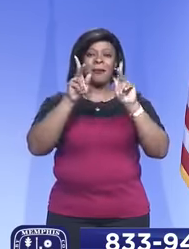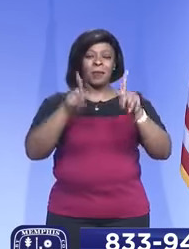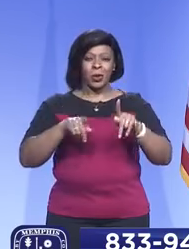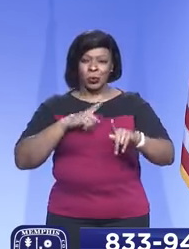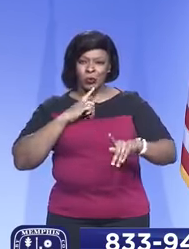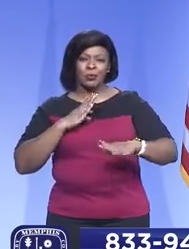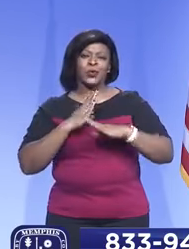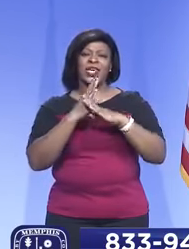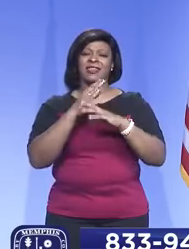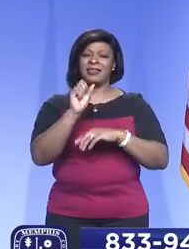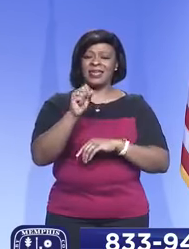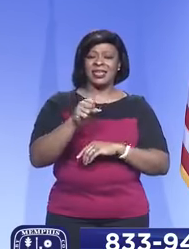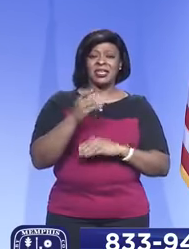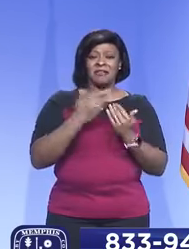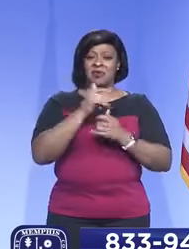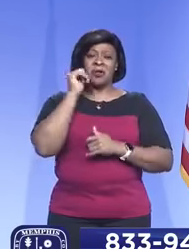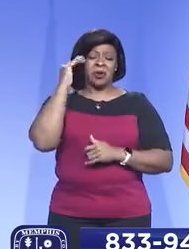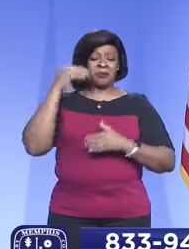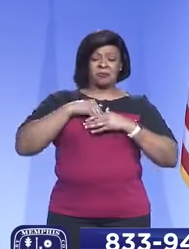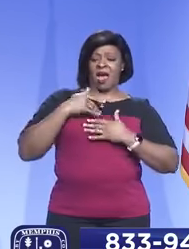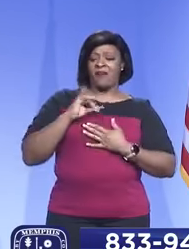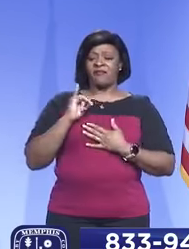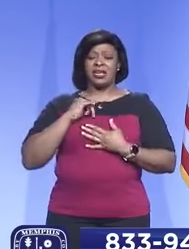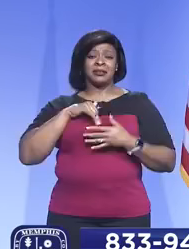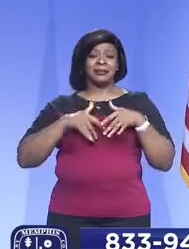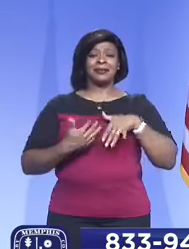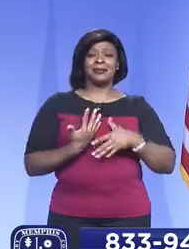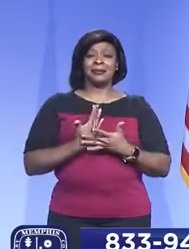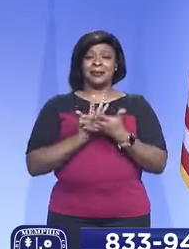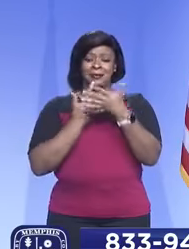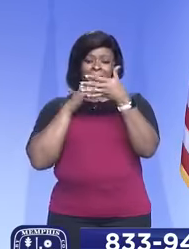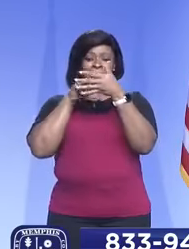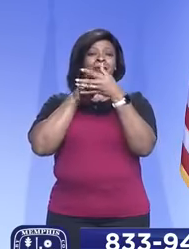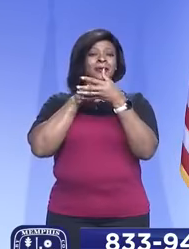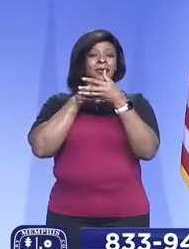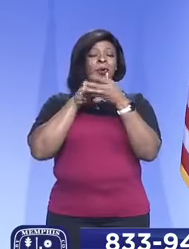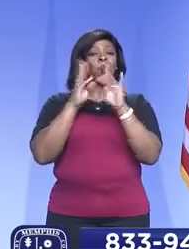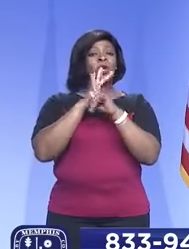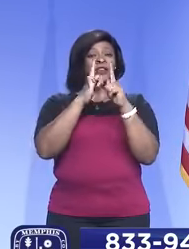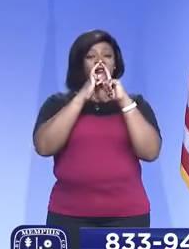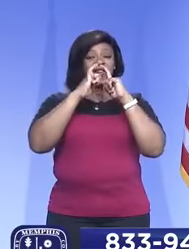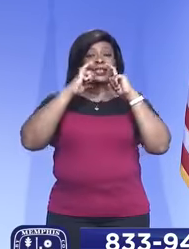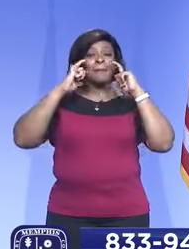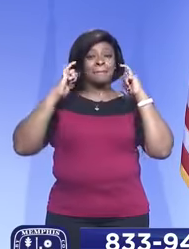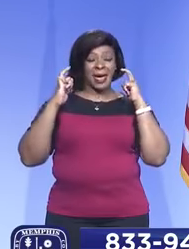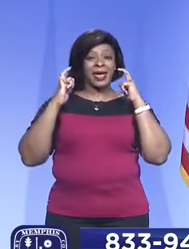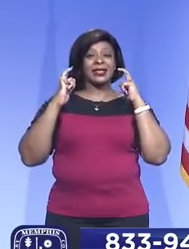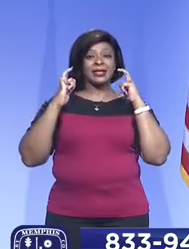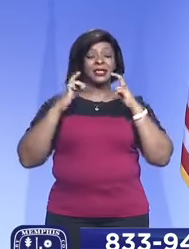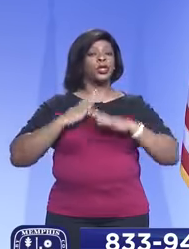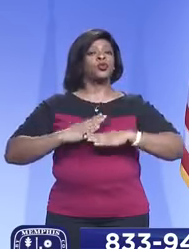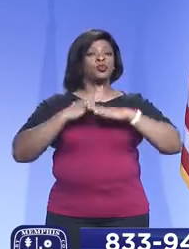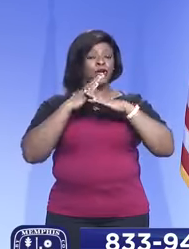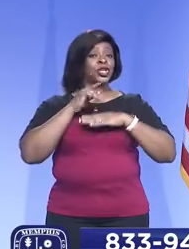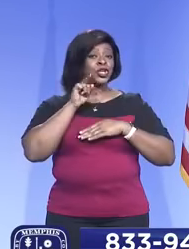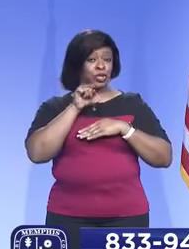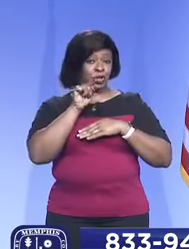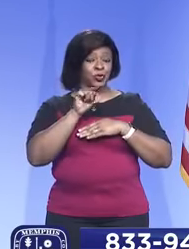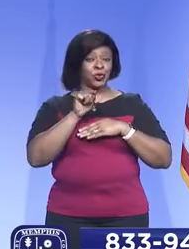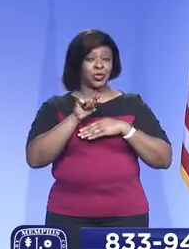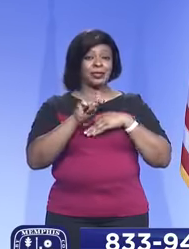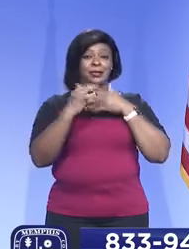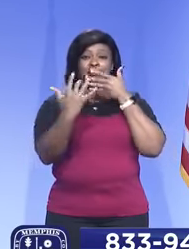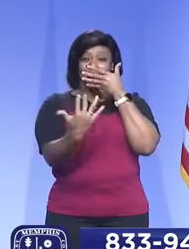and you not even know that you're infected, but it appears that even wearing the face mask protects you